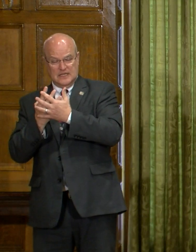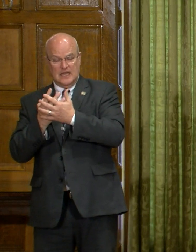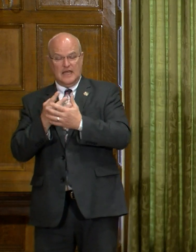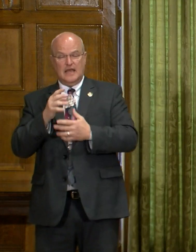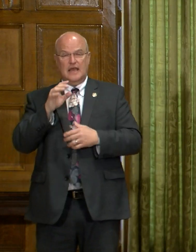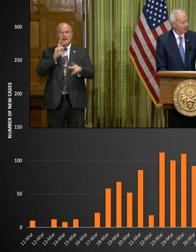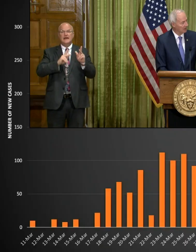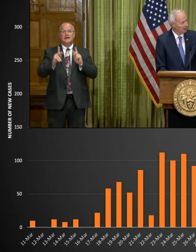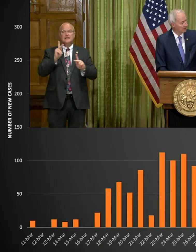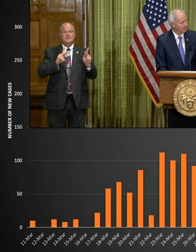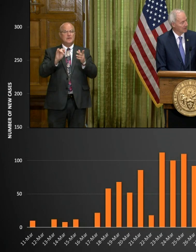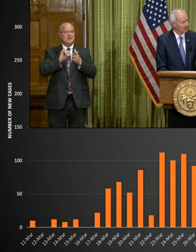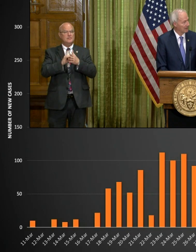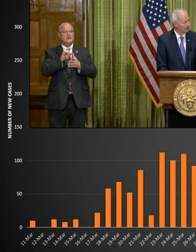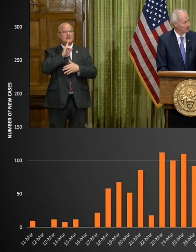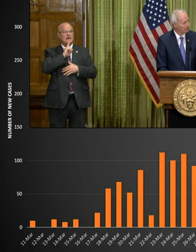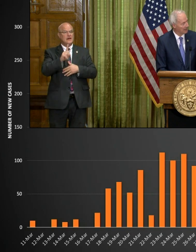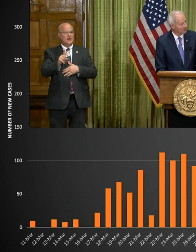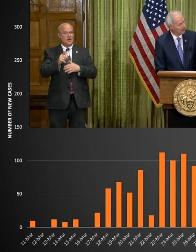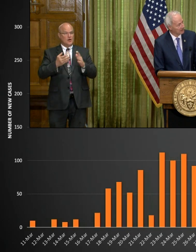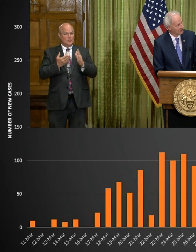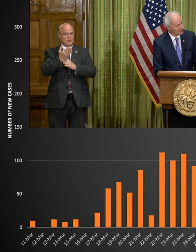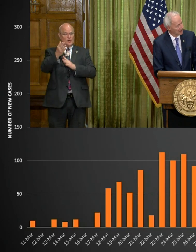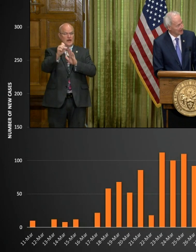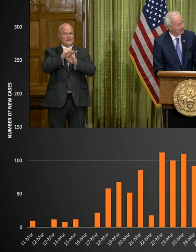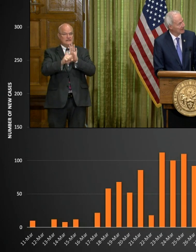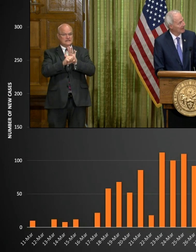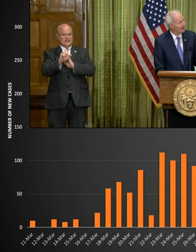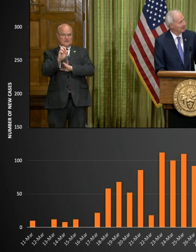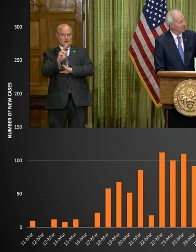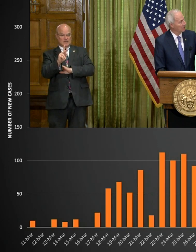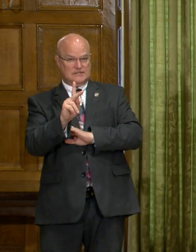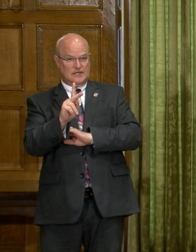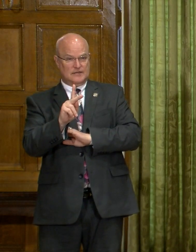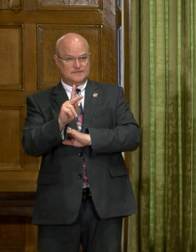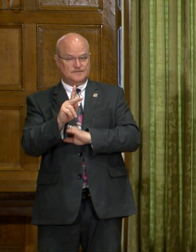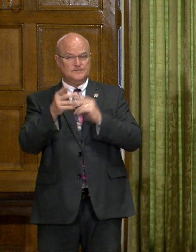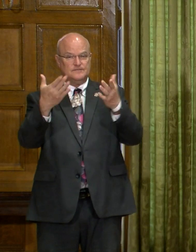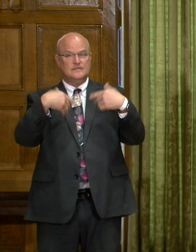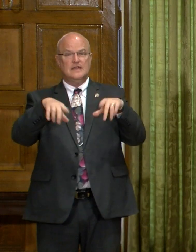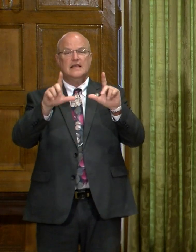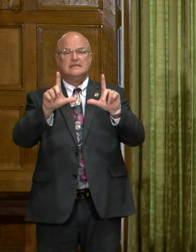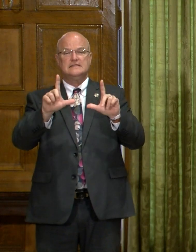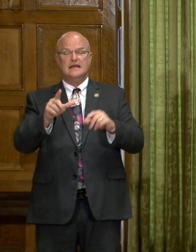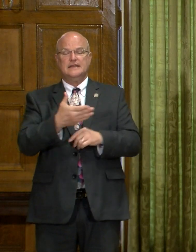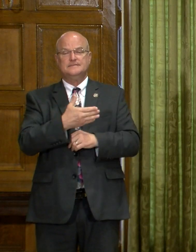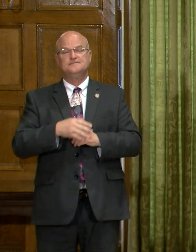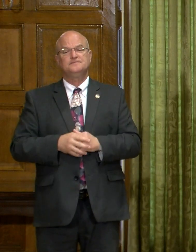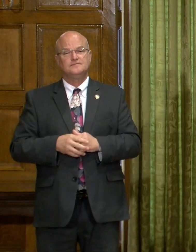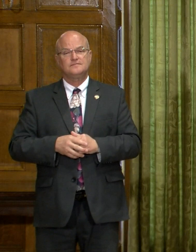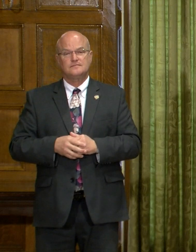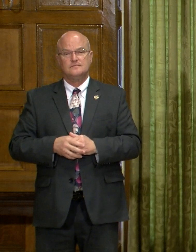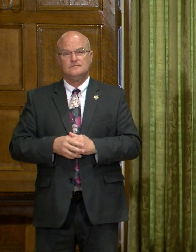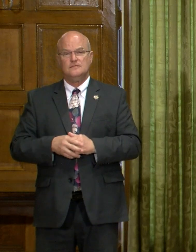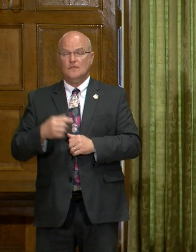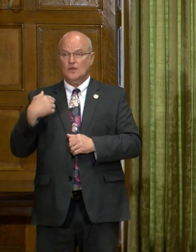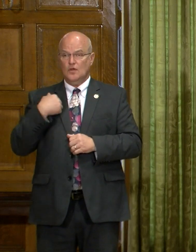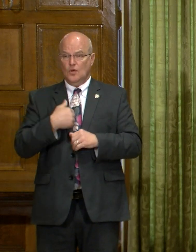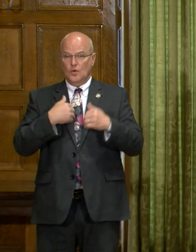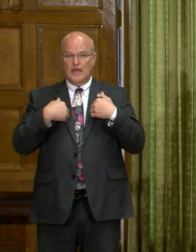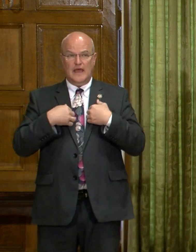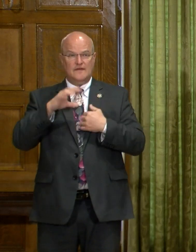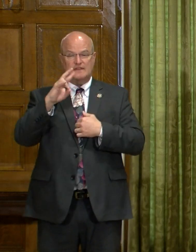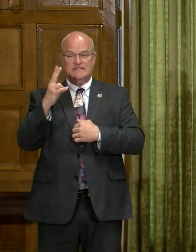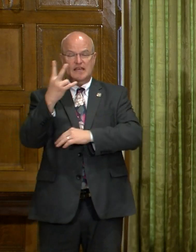and those that are throughout the state. If you go to the next chart, we have